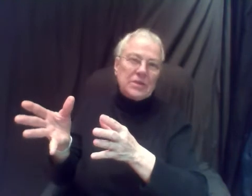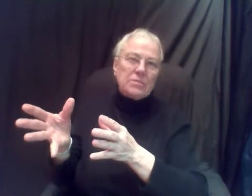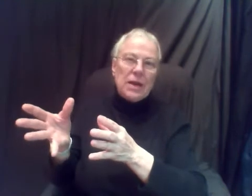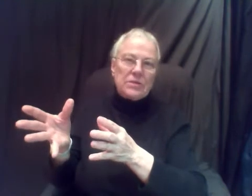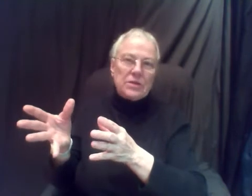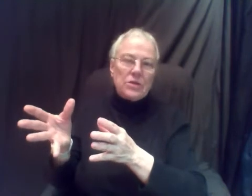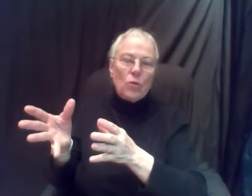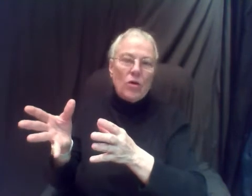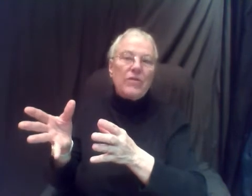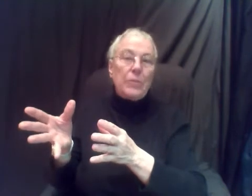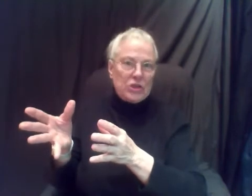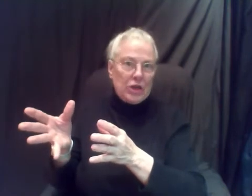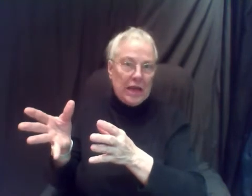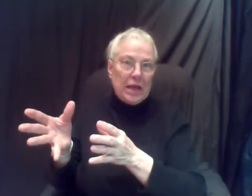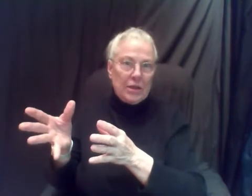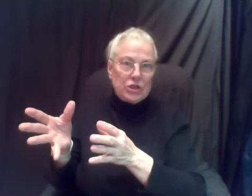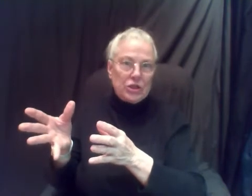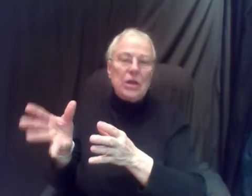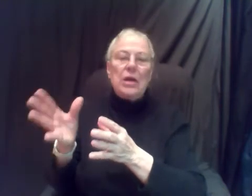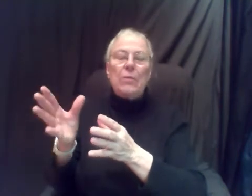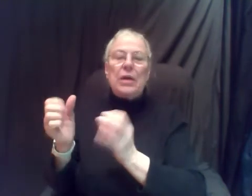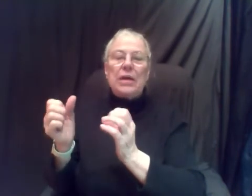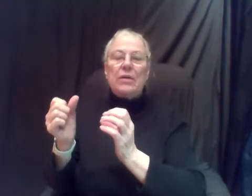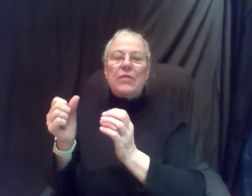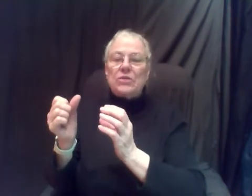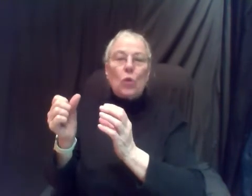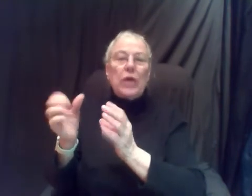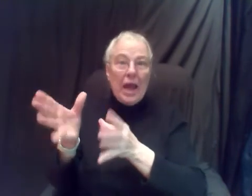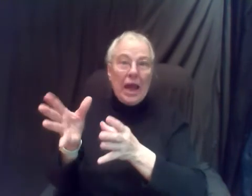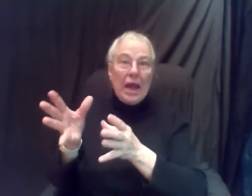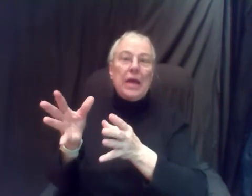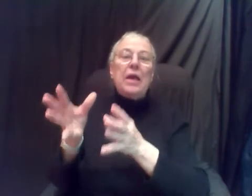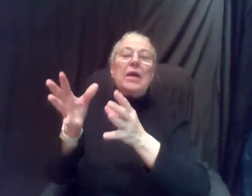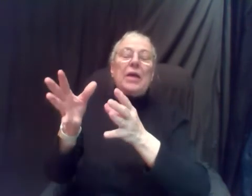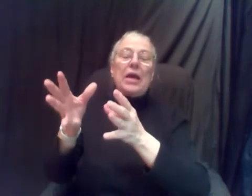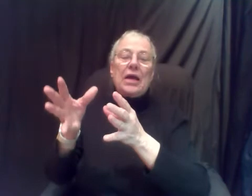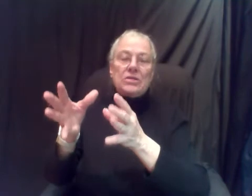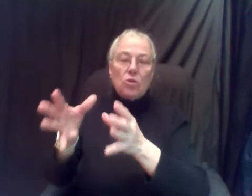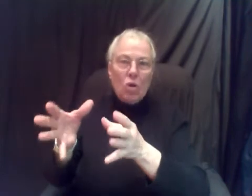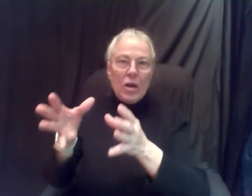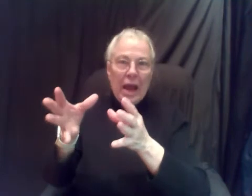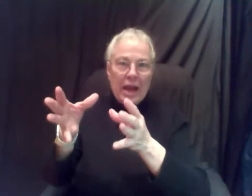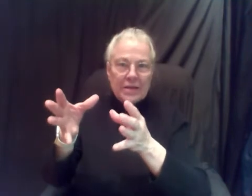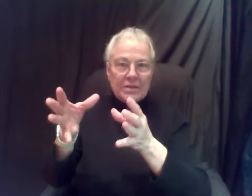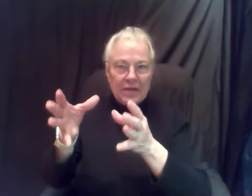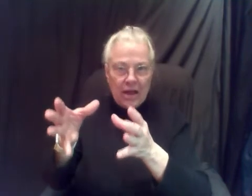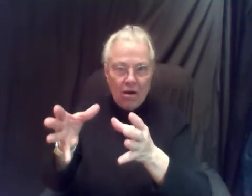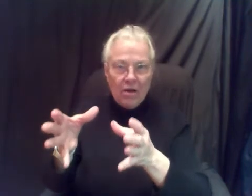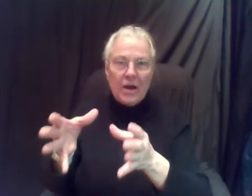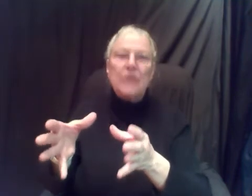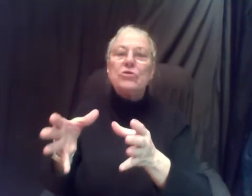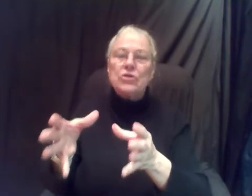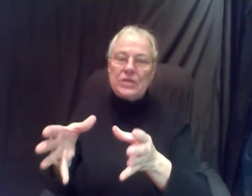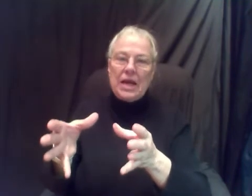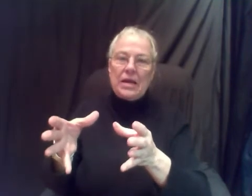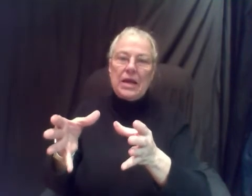back sometimes into more of a pidgin English, but that's okay. as long as they are understanding